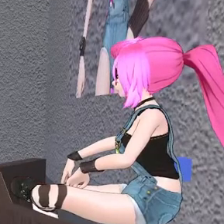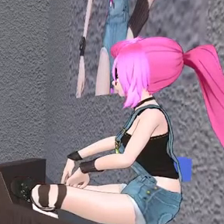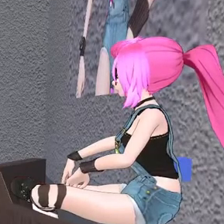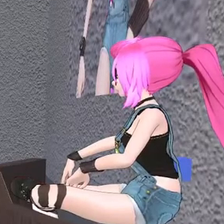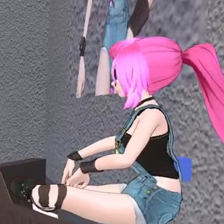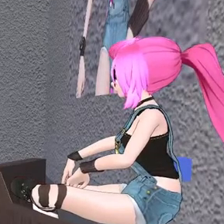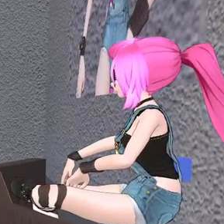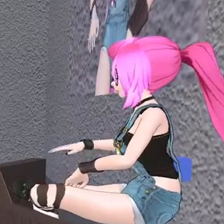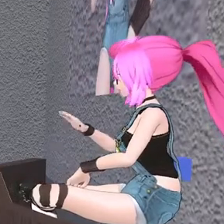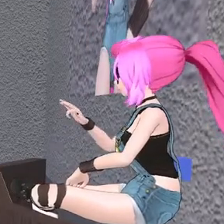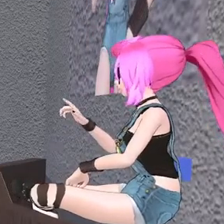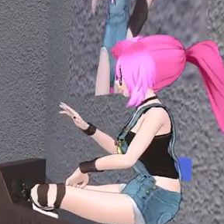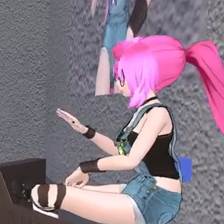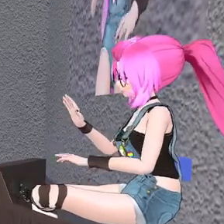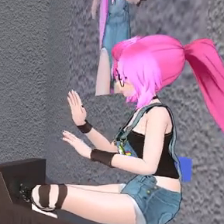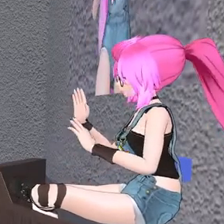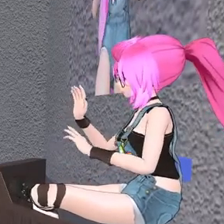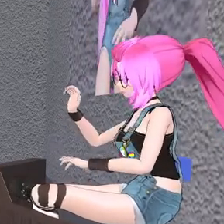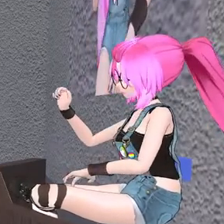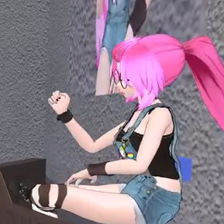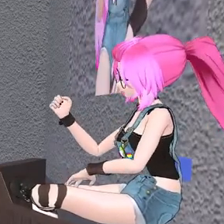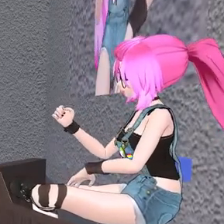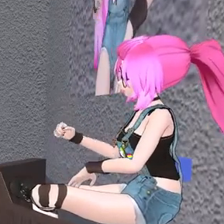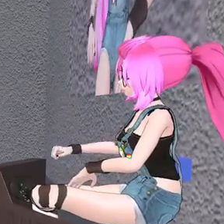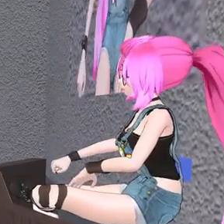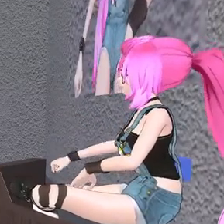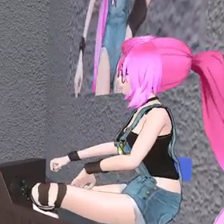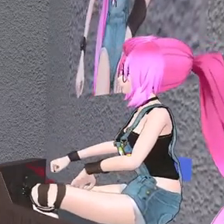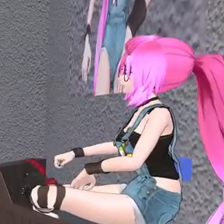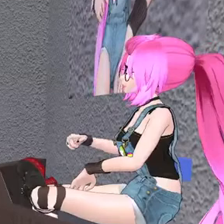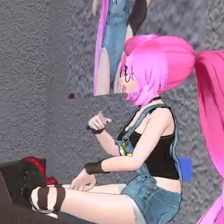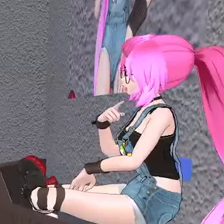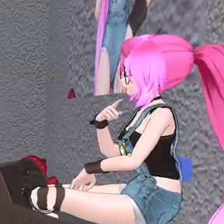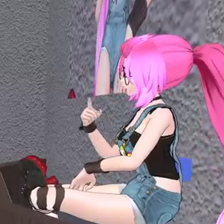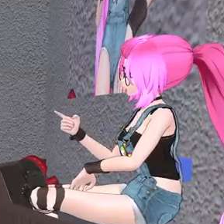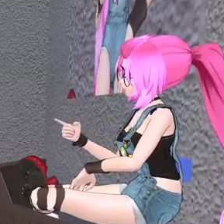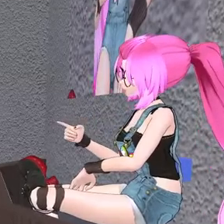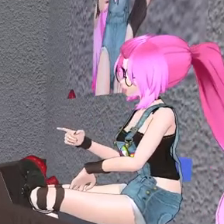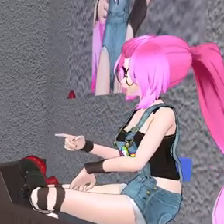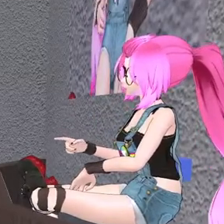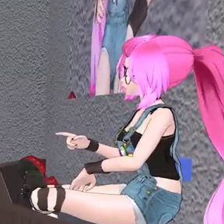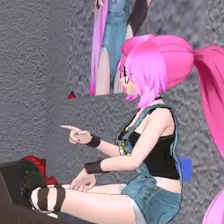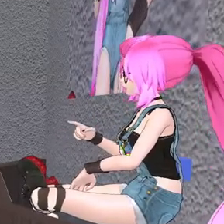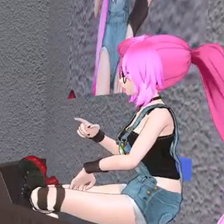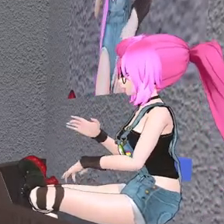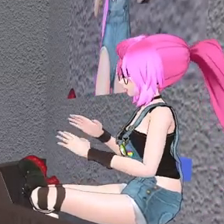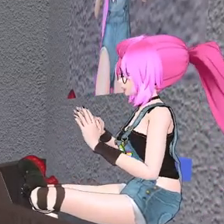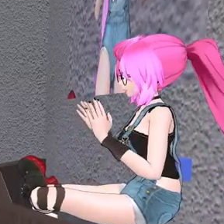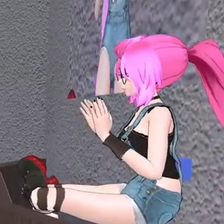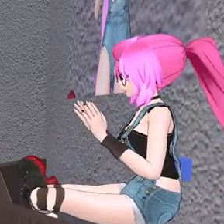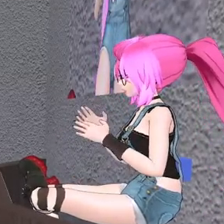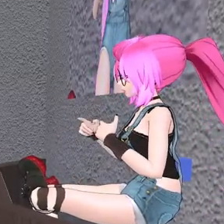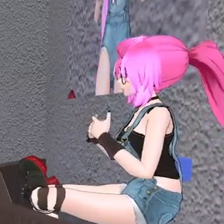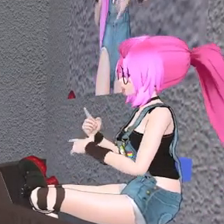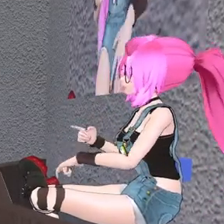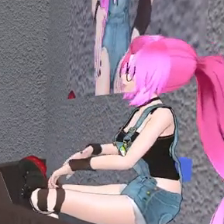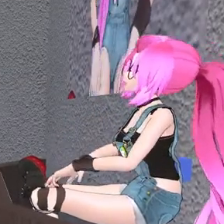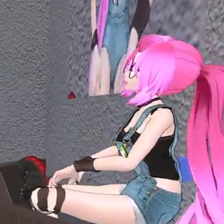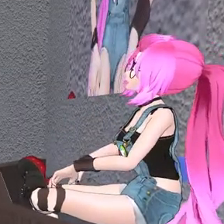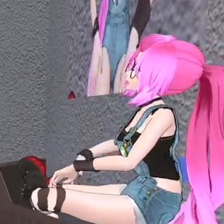S-O. So, fingerspell it. So, if you're talking about like in a conversation, like it is totally a sign that people use.